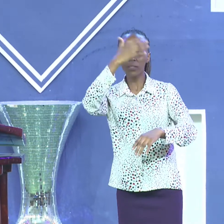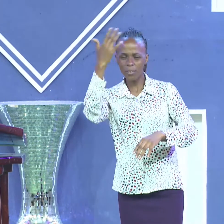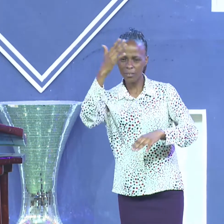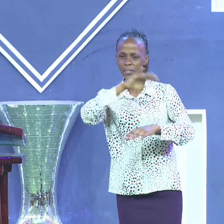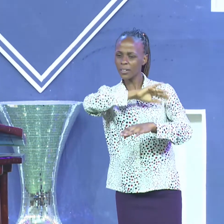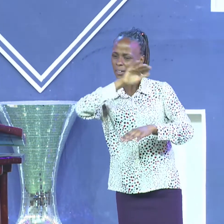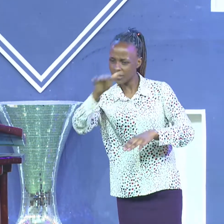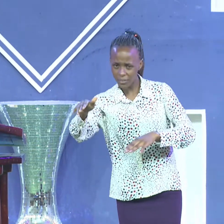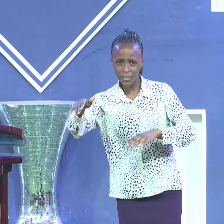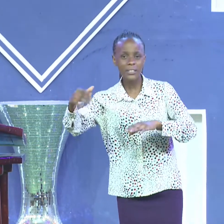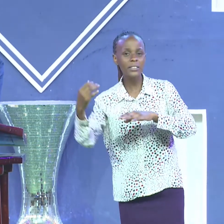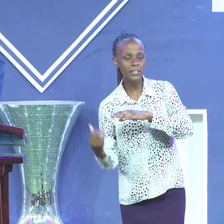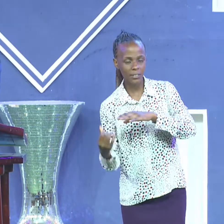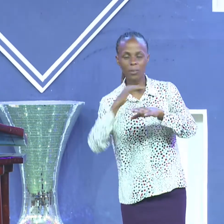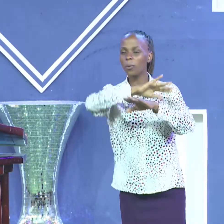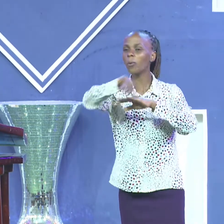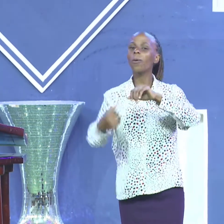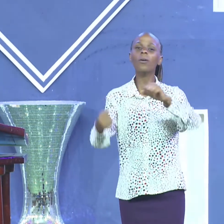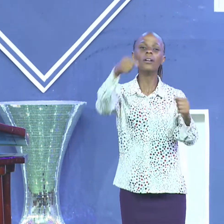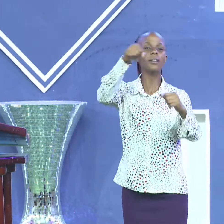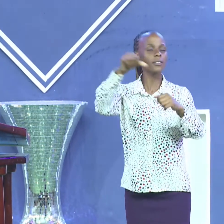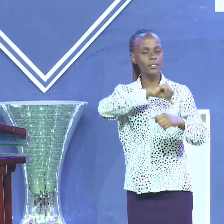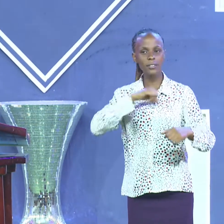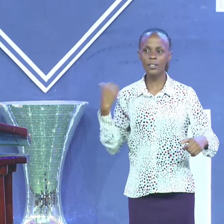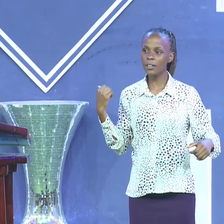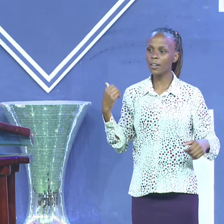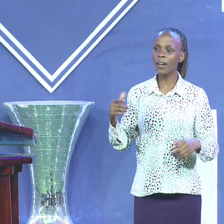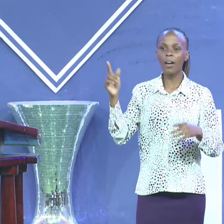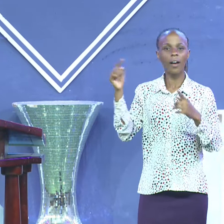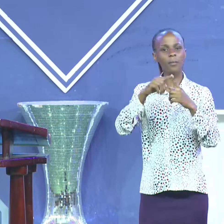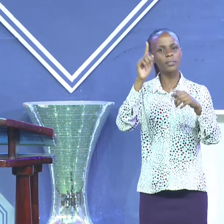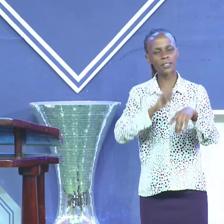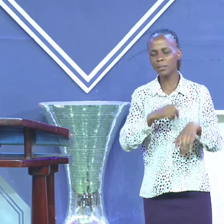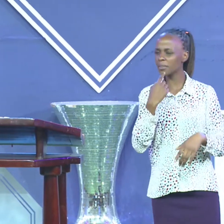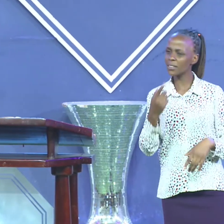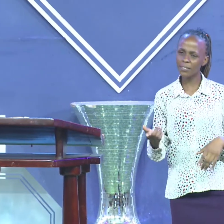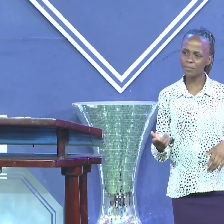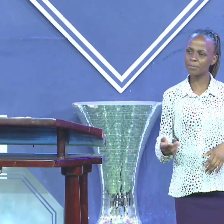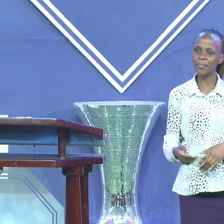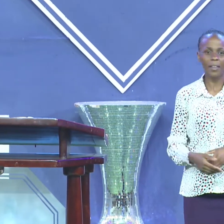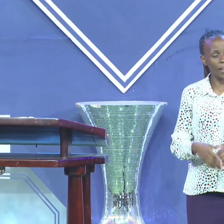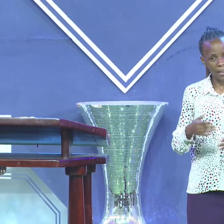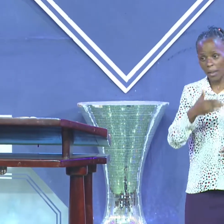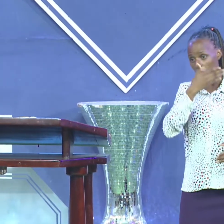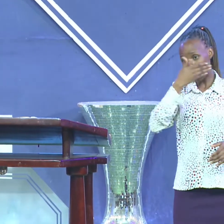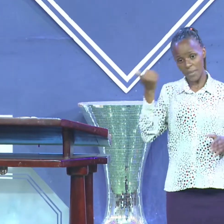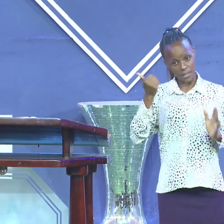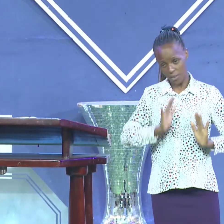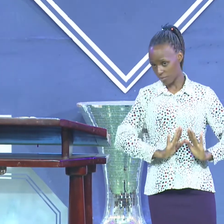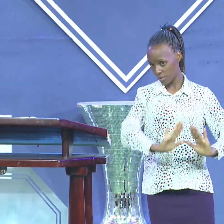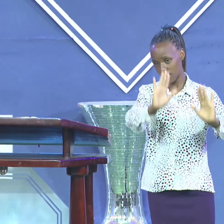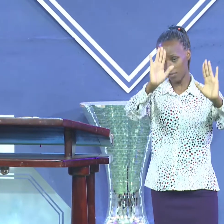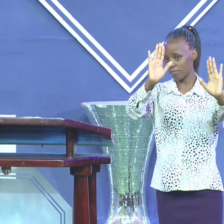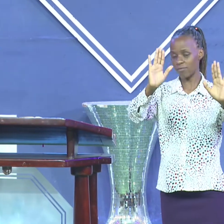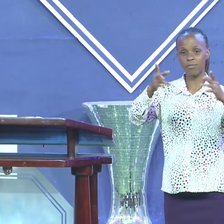1 p.m., 2 p.m., 3 p.m., 4 p.m., 5 p.m., 6 p.m. And the car still refused. Until they say, let